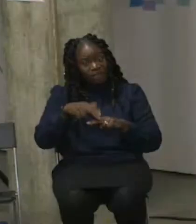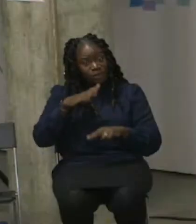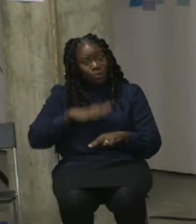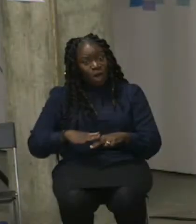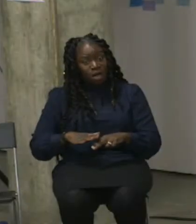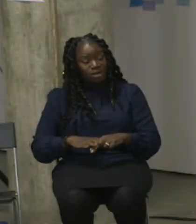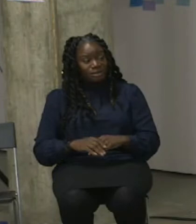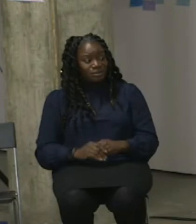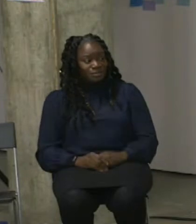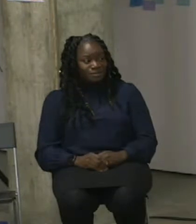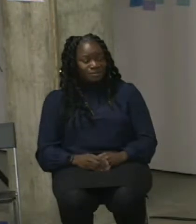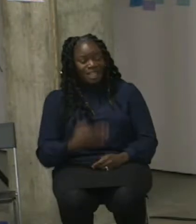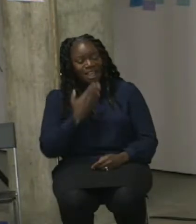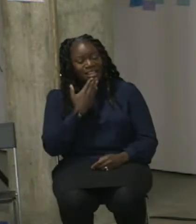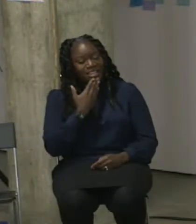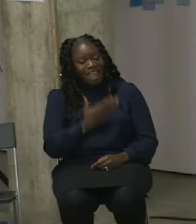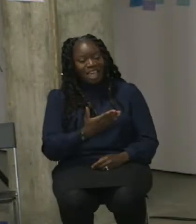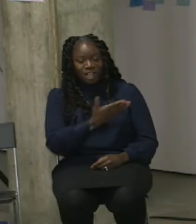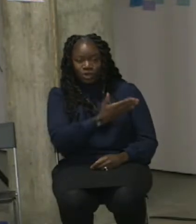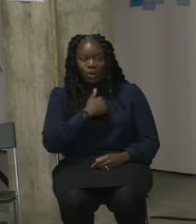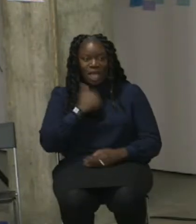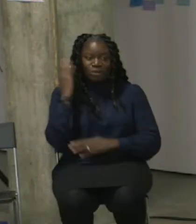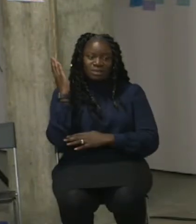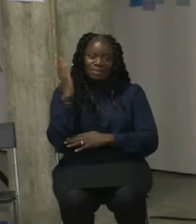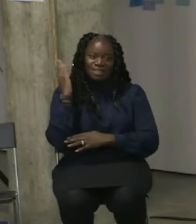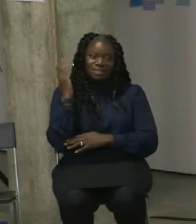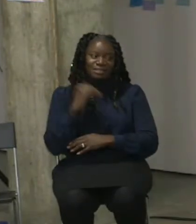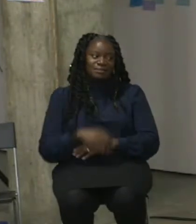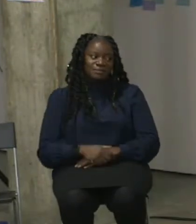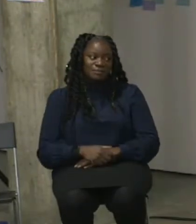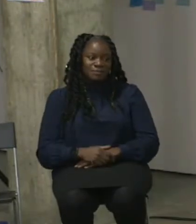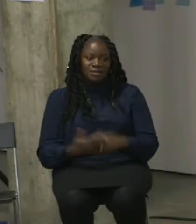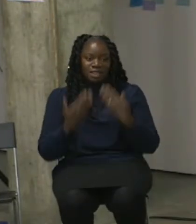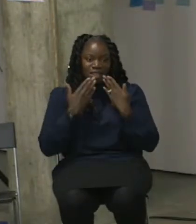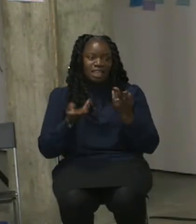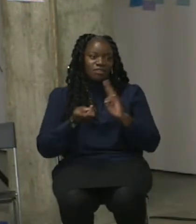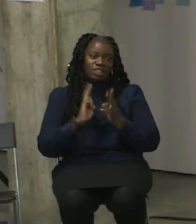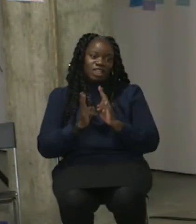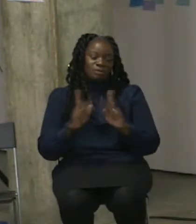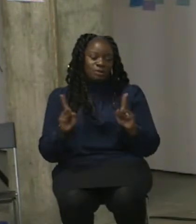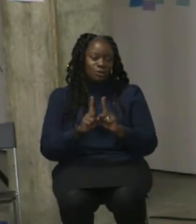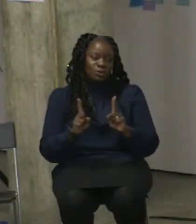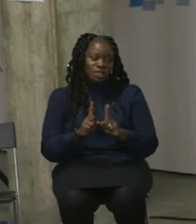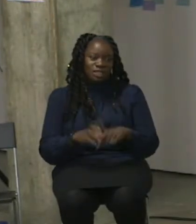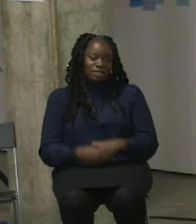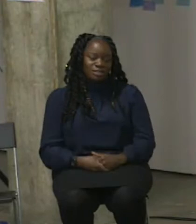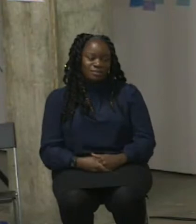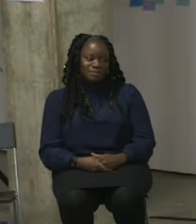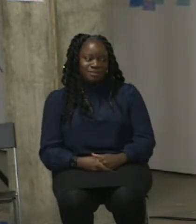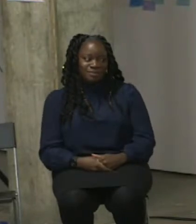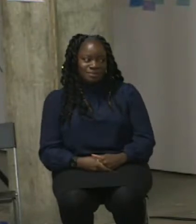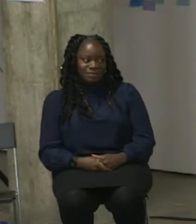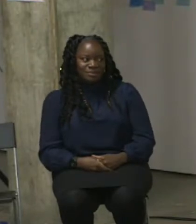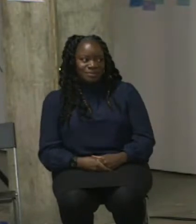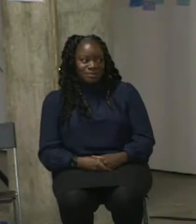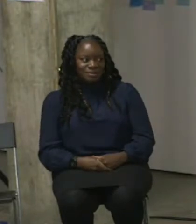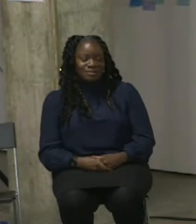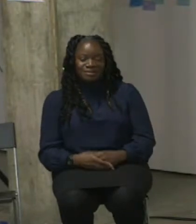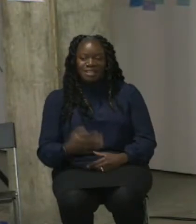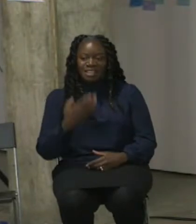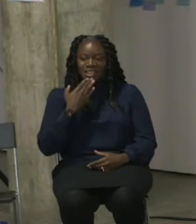do. And thank you again to our speakers and to our wonderful BSL interpreters and Rainbow